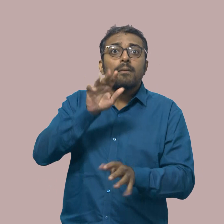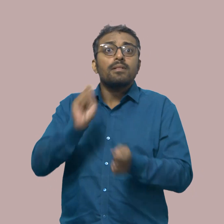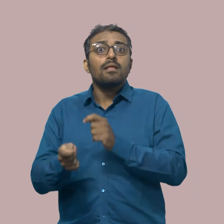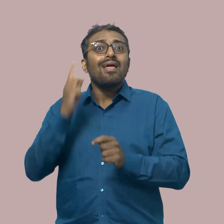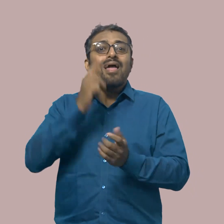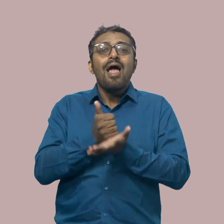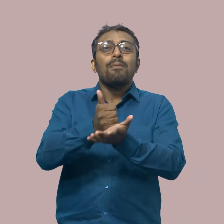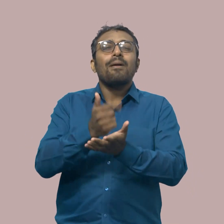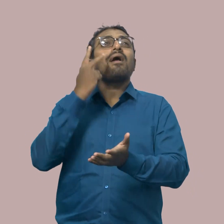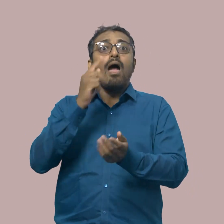several times.